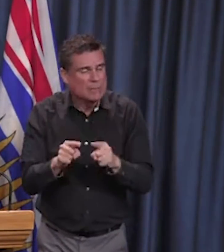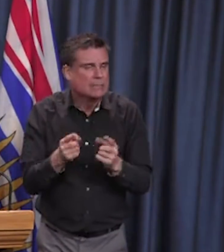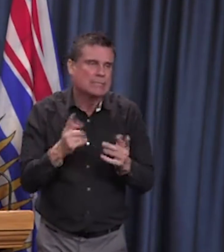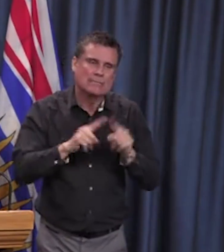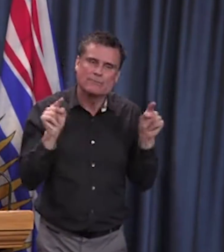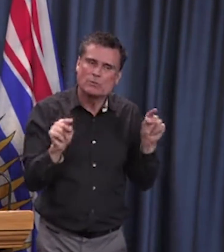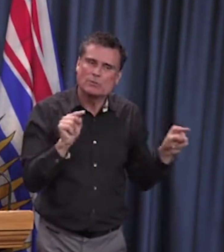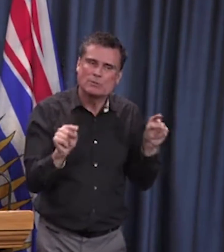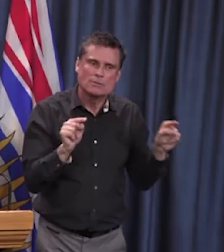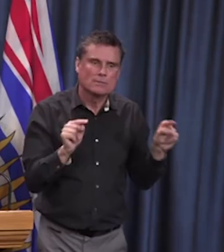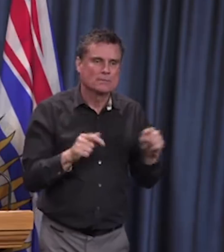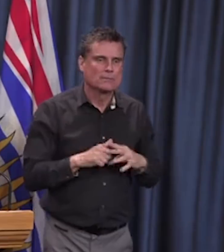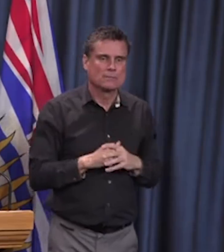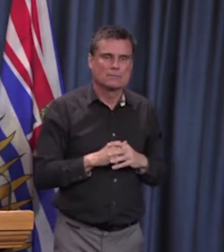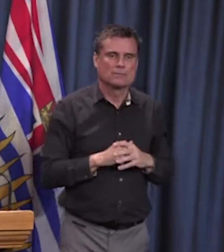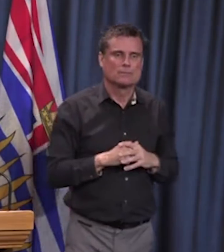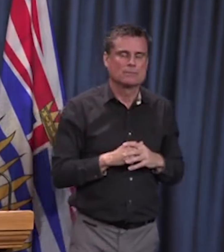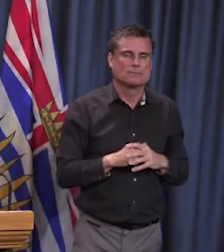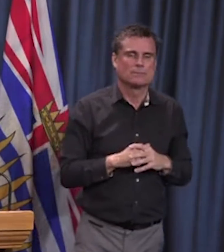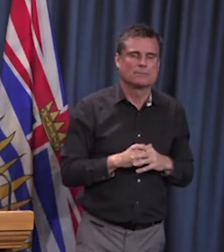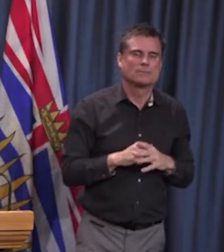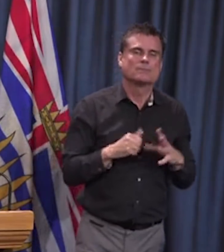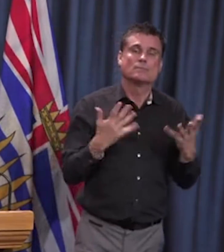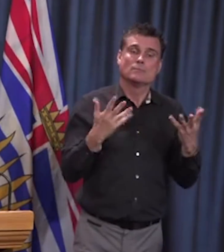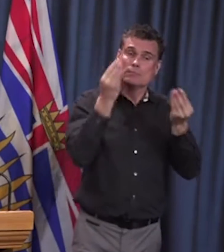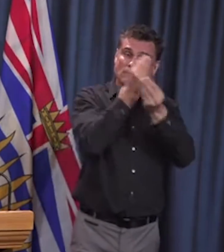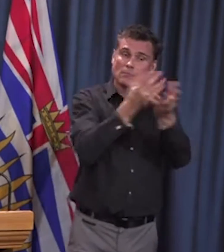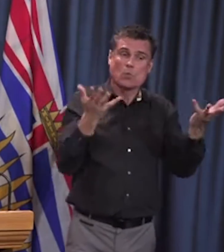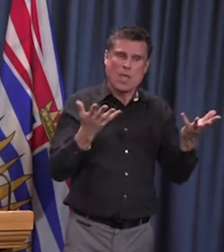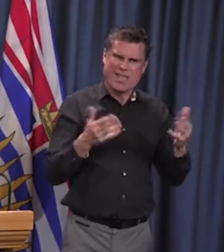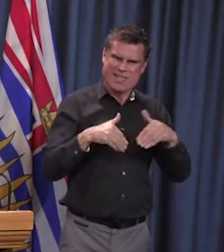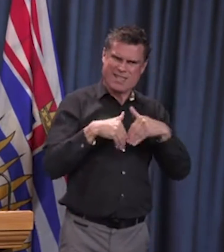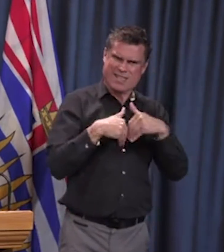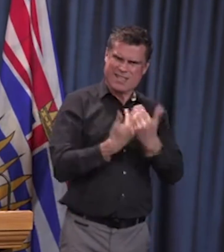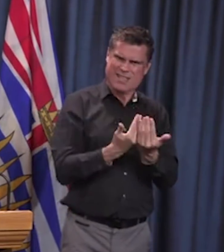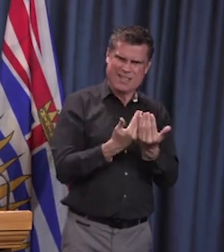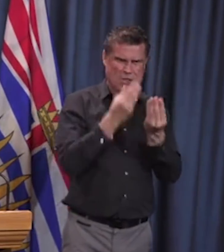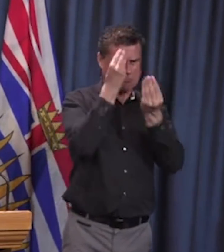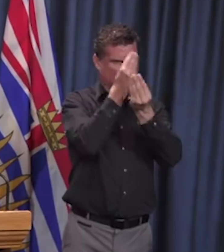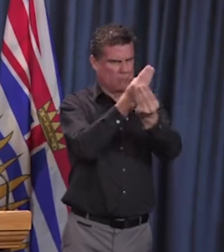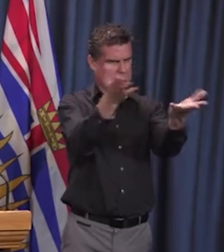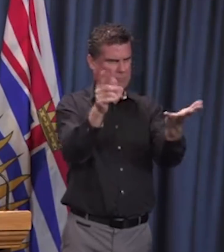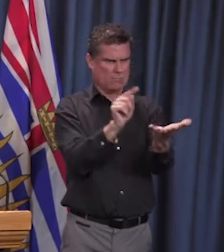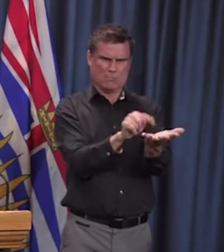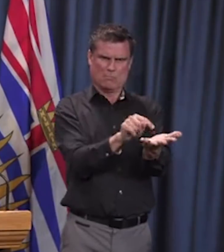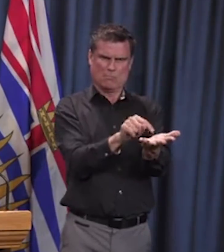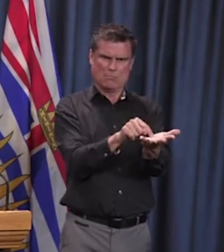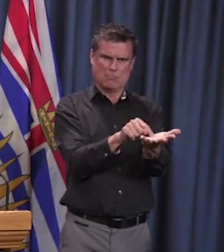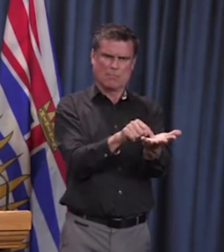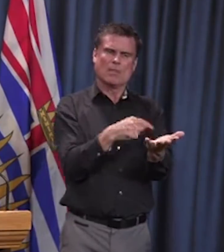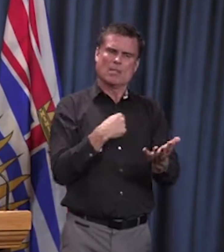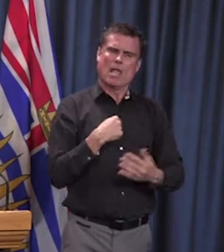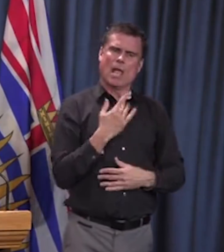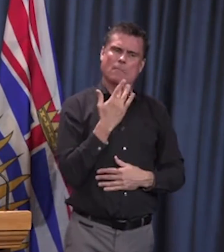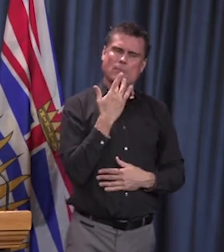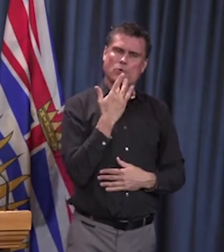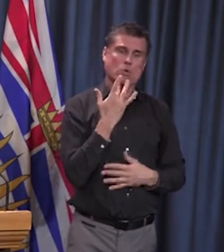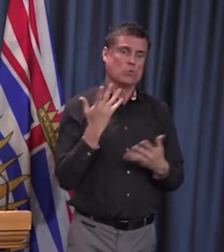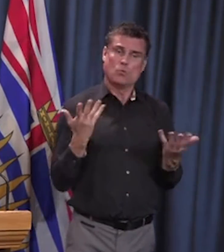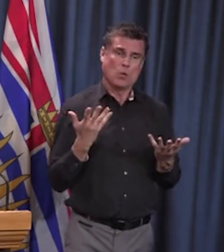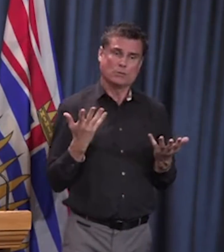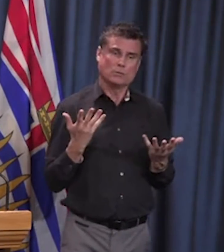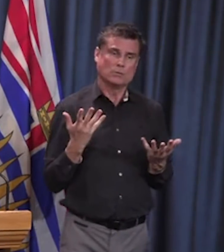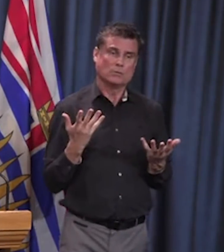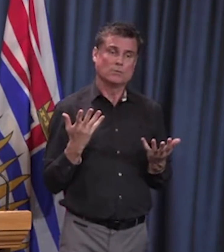say to business, how we're going to say to workers, how we're going to say to the broader economy, this is how we're going forward, and we use terms like lockdown and